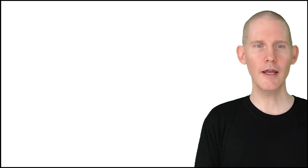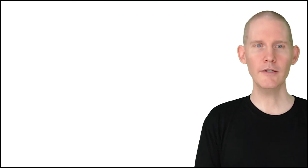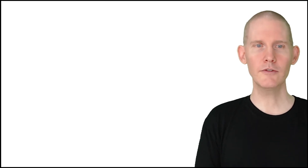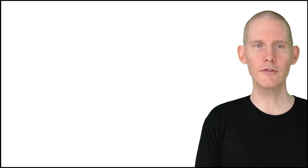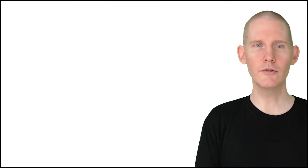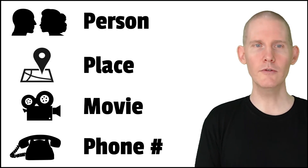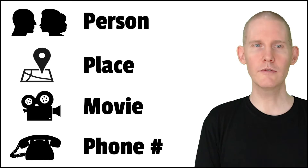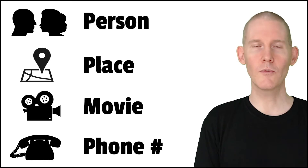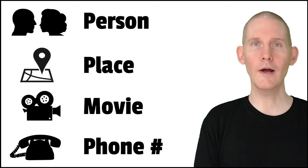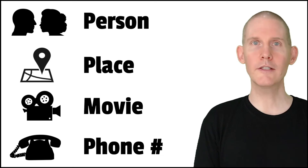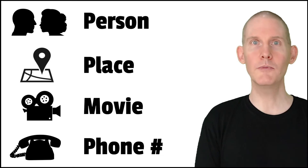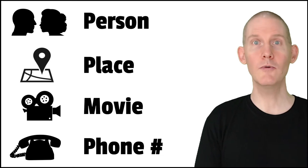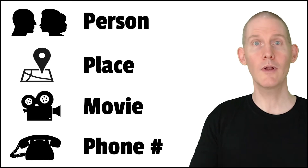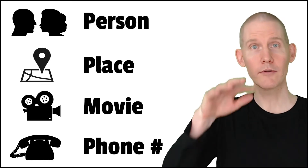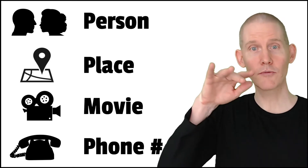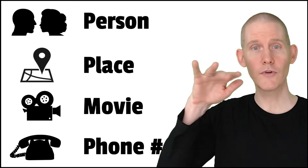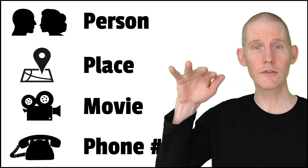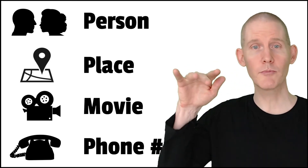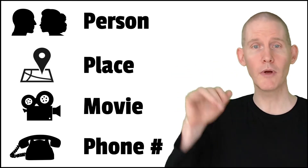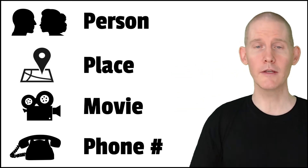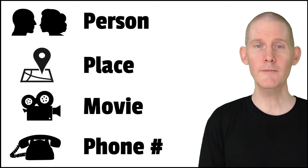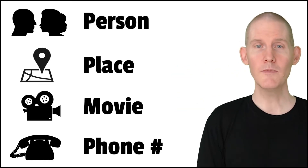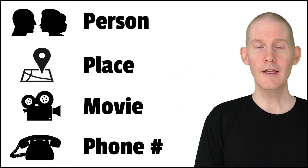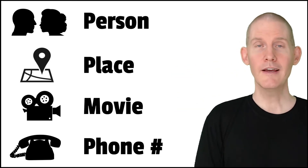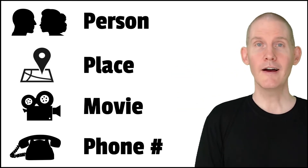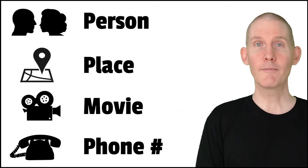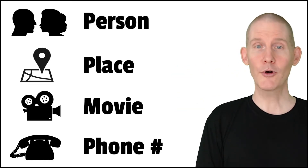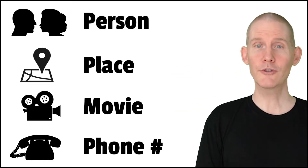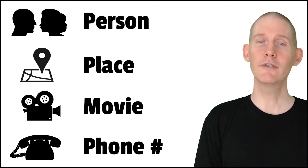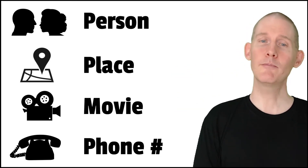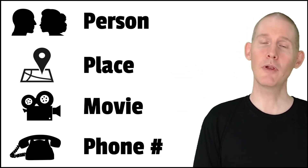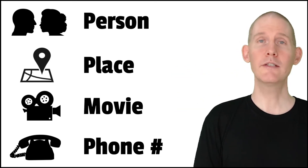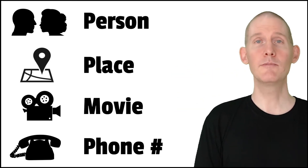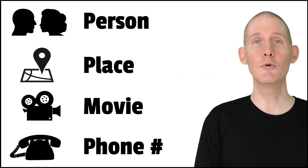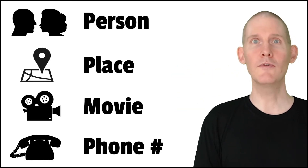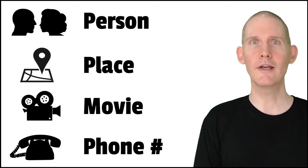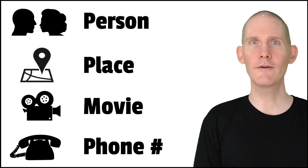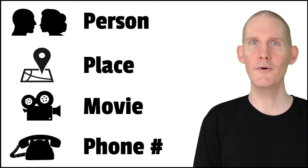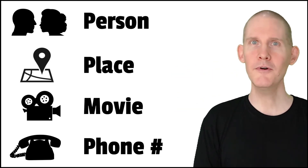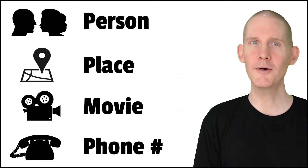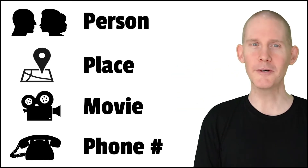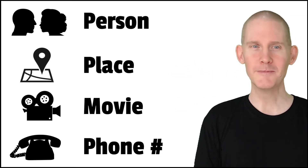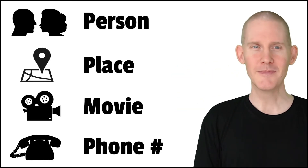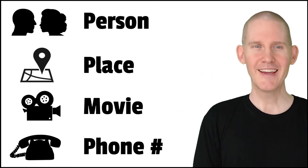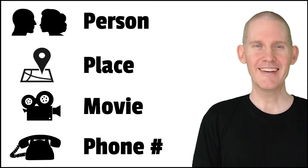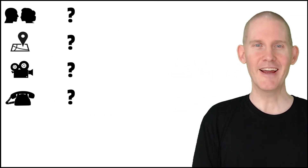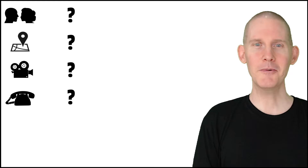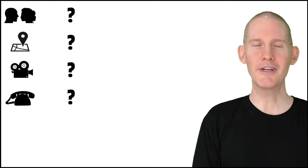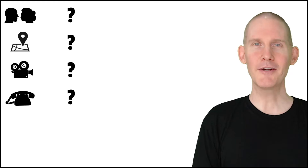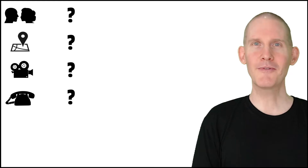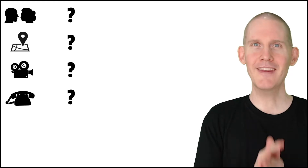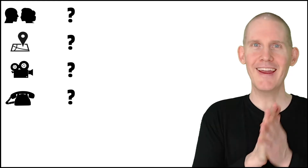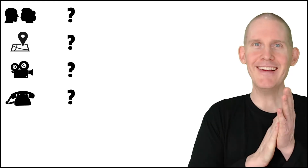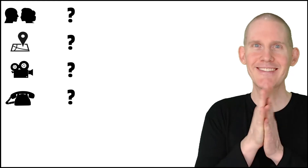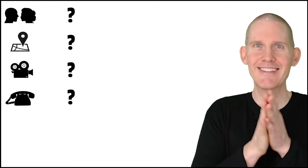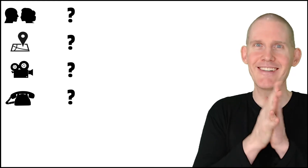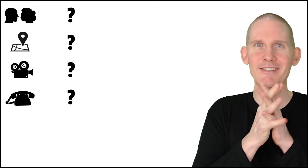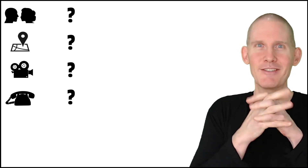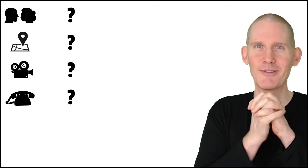asked you to watch me while I was fingerspelling a person, place, movie, and a phone number. Now we're here for the answers. So